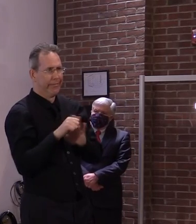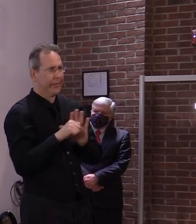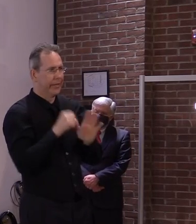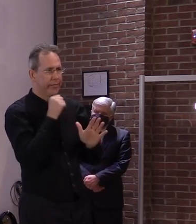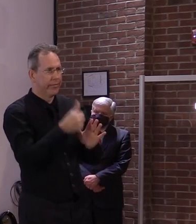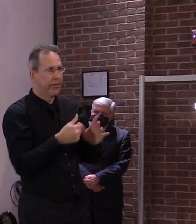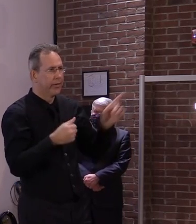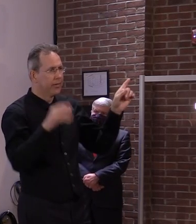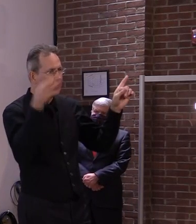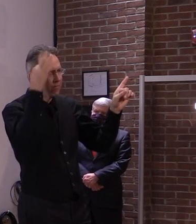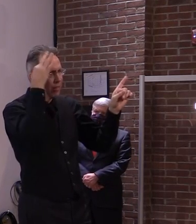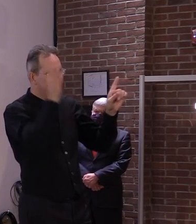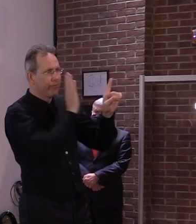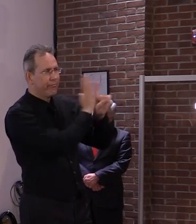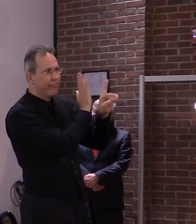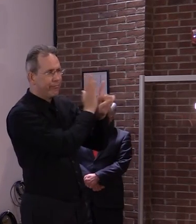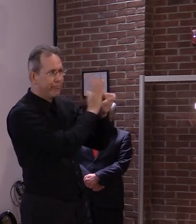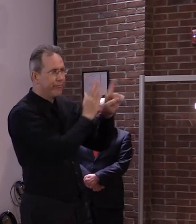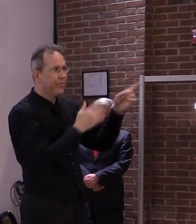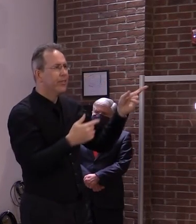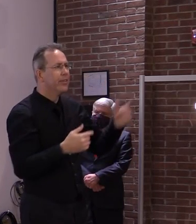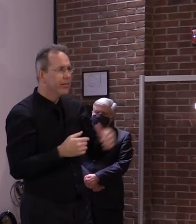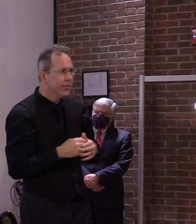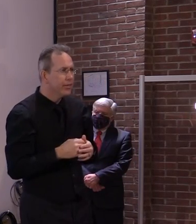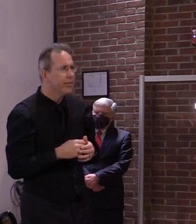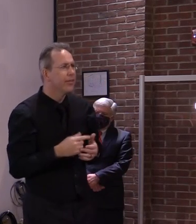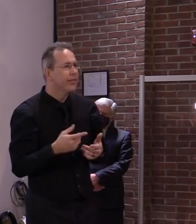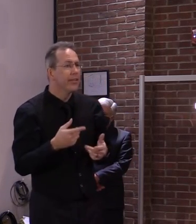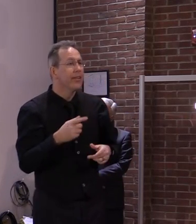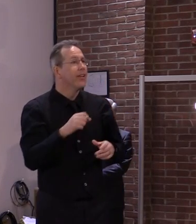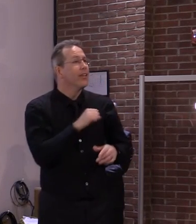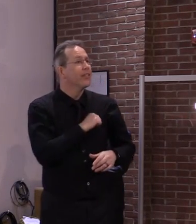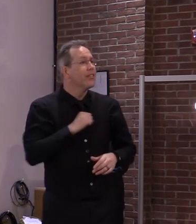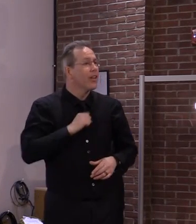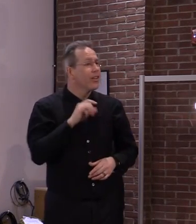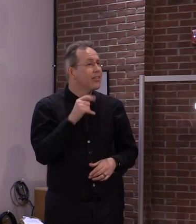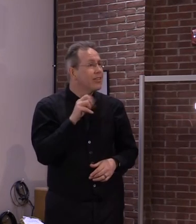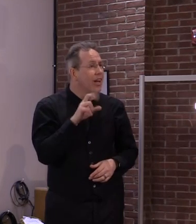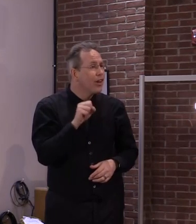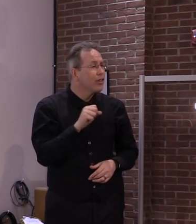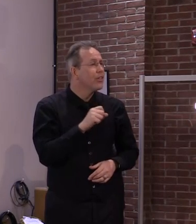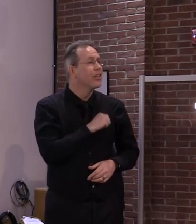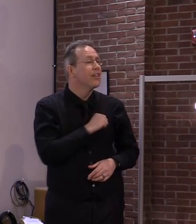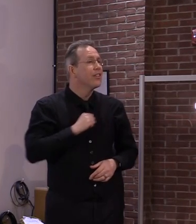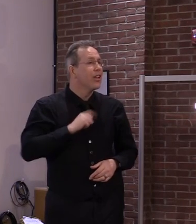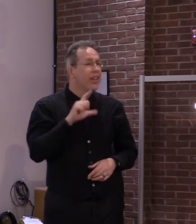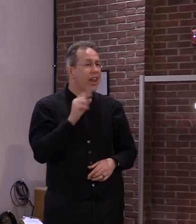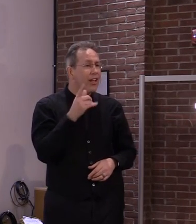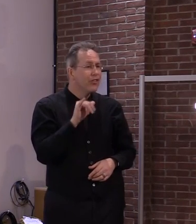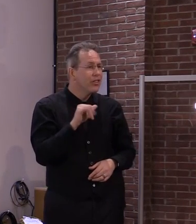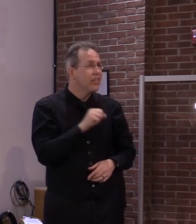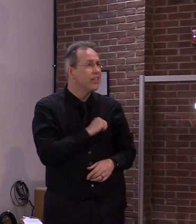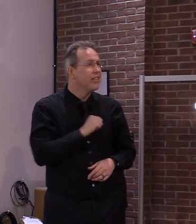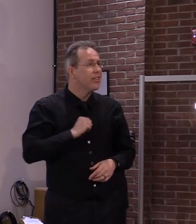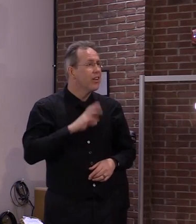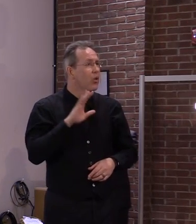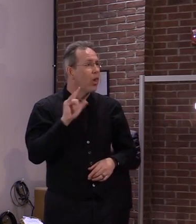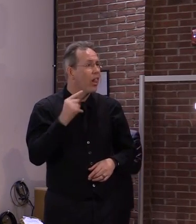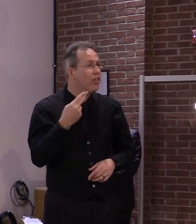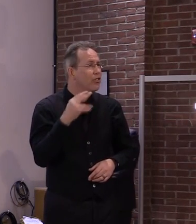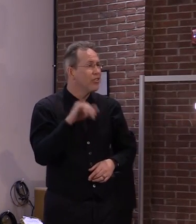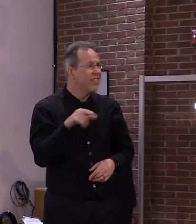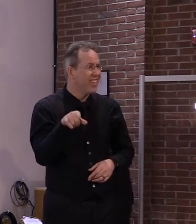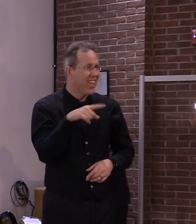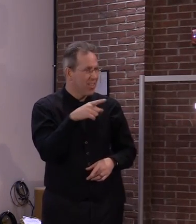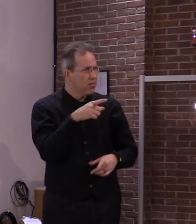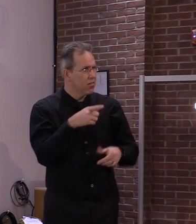and Congressman Welch should all be advocating with their federal partners to make sure that they're kept in Franklin County.